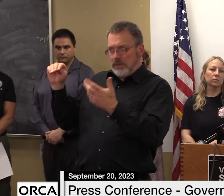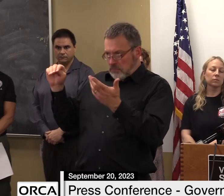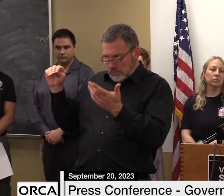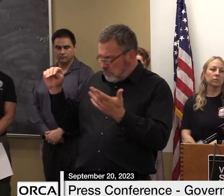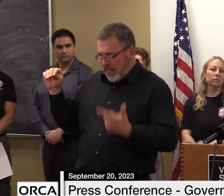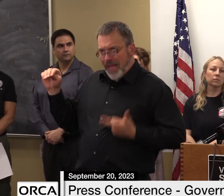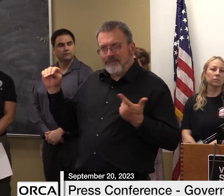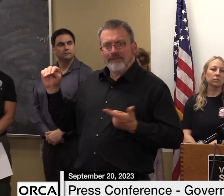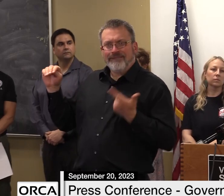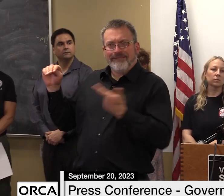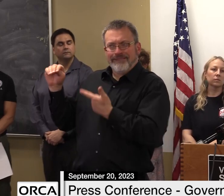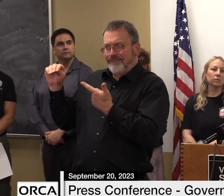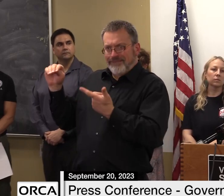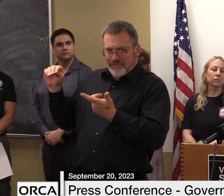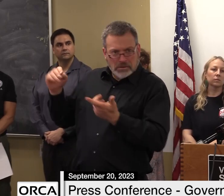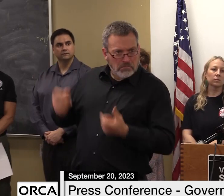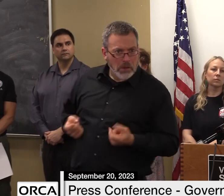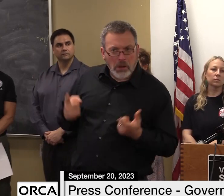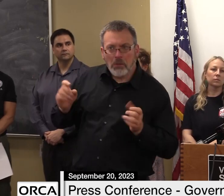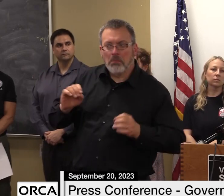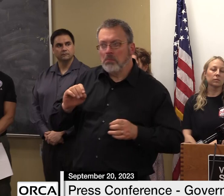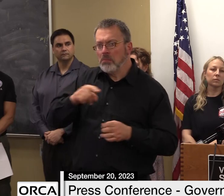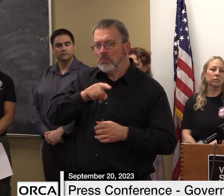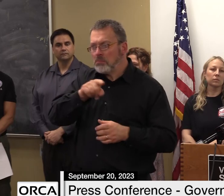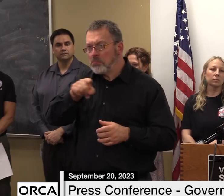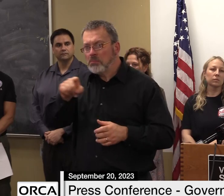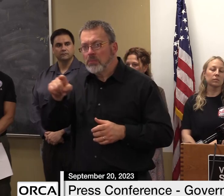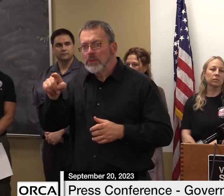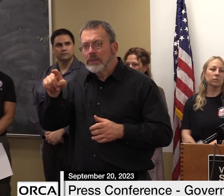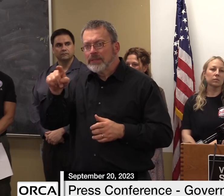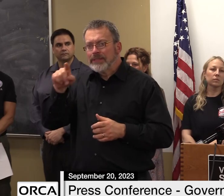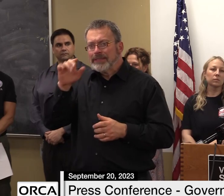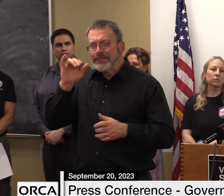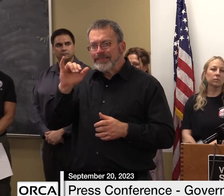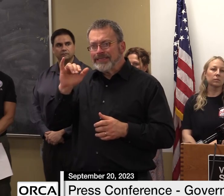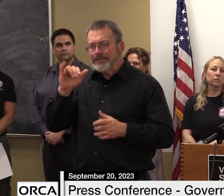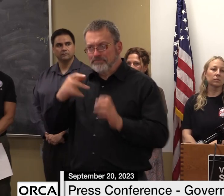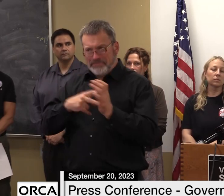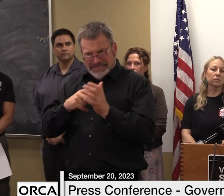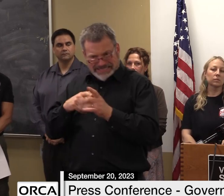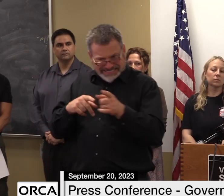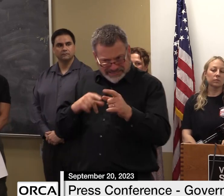$20 million isn't going to satisfy all of that. But lifting the cap,